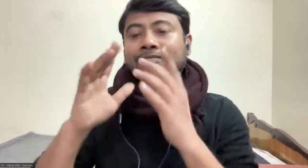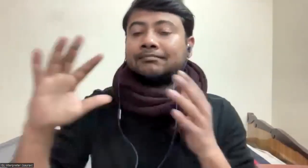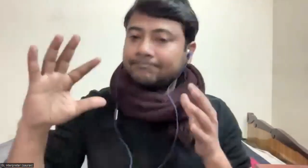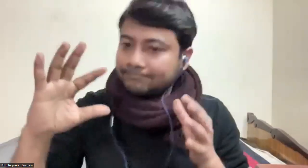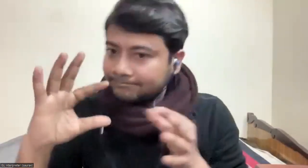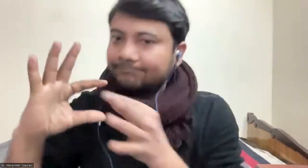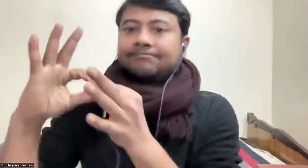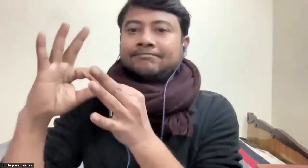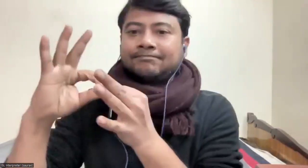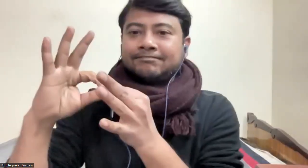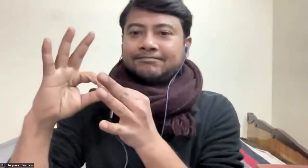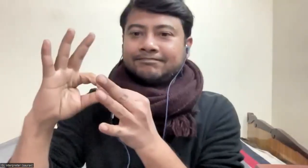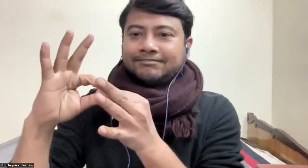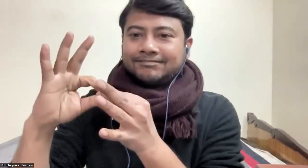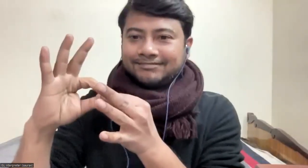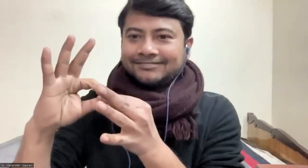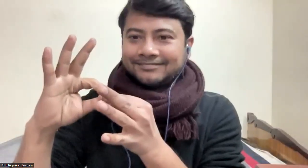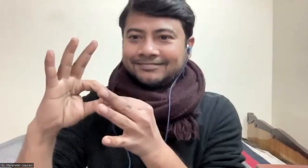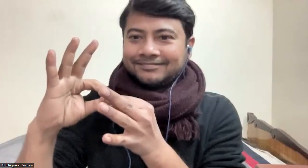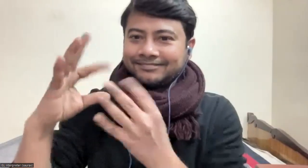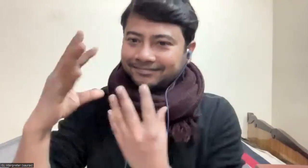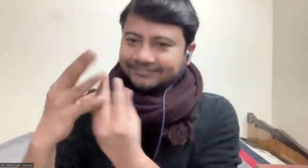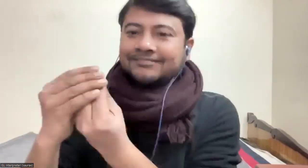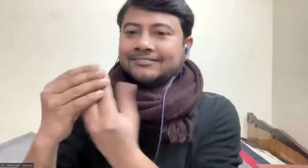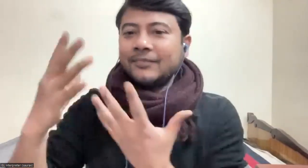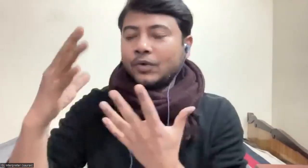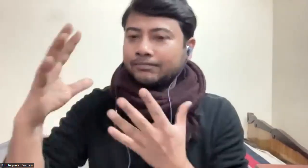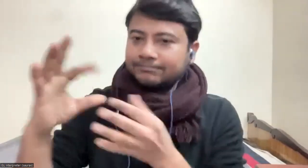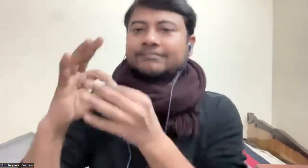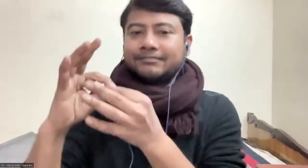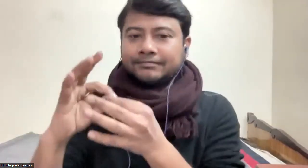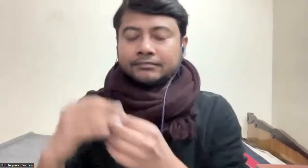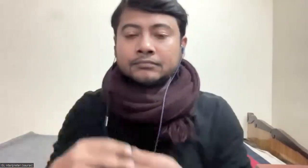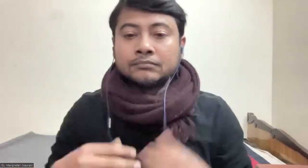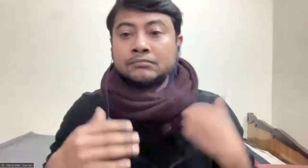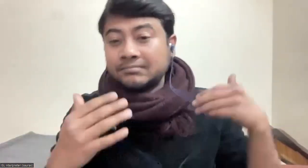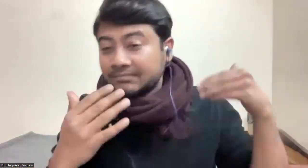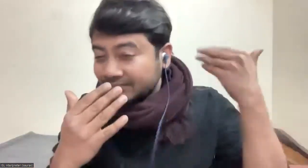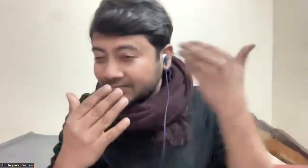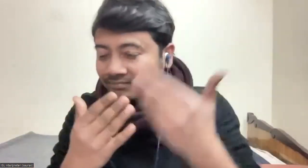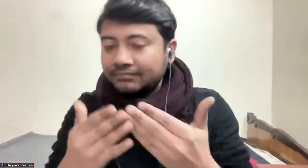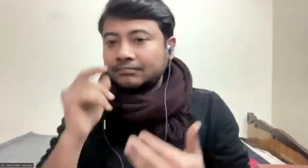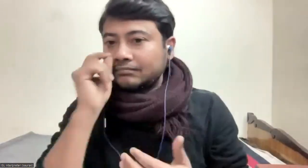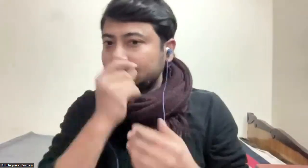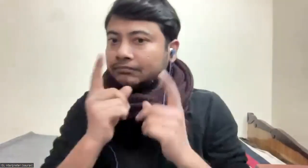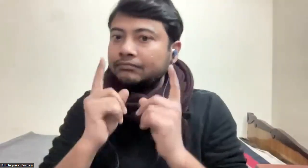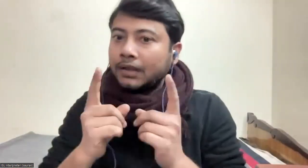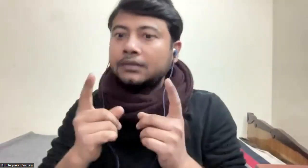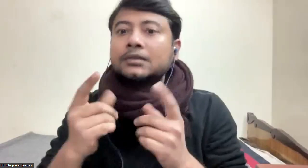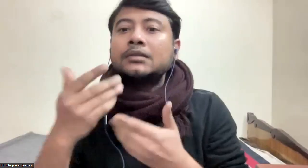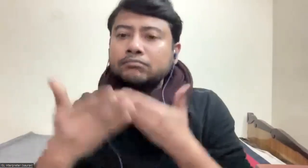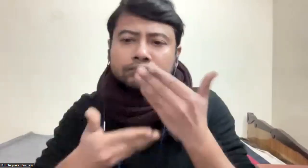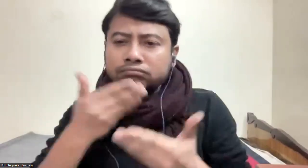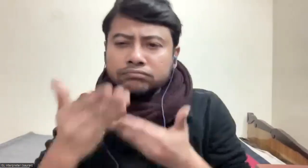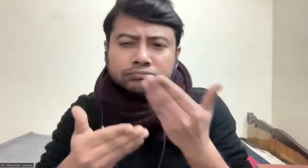many classes, I have been explaining again and again and again that we are actually eternally,